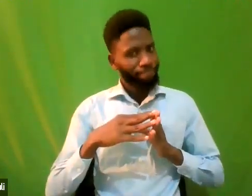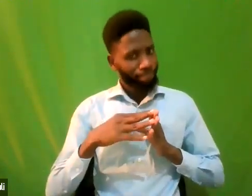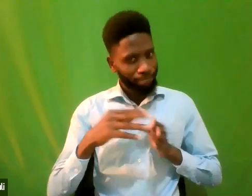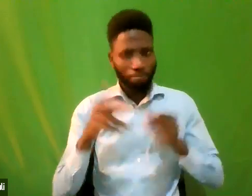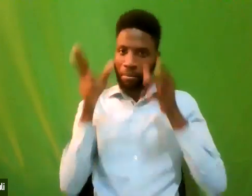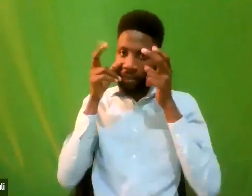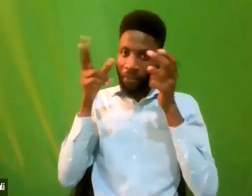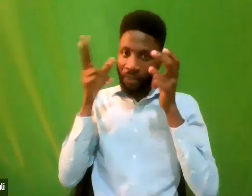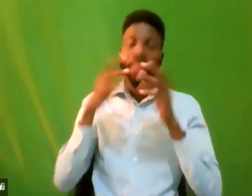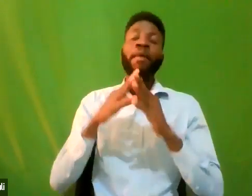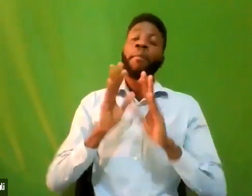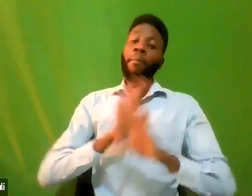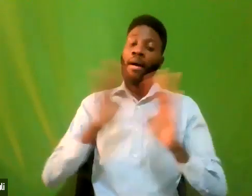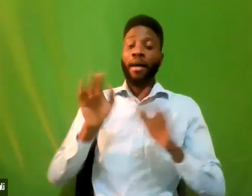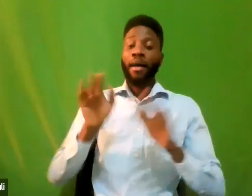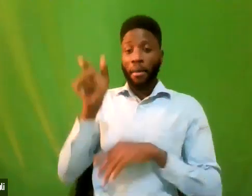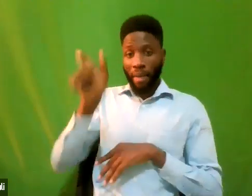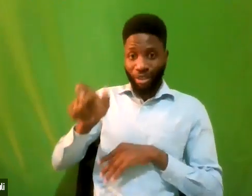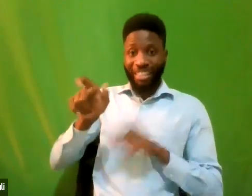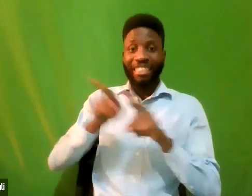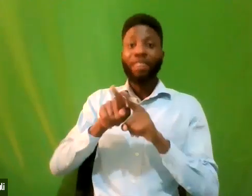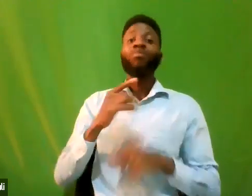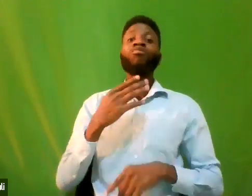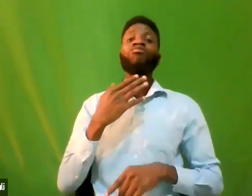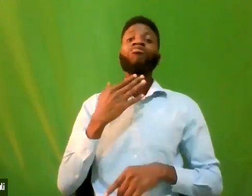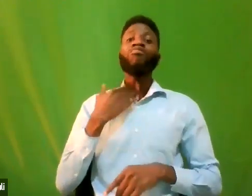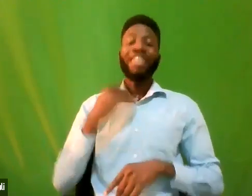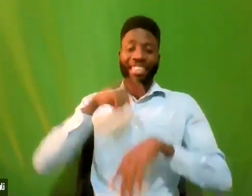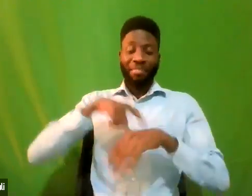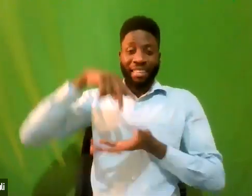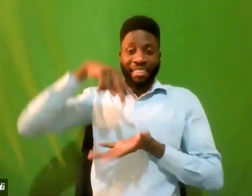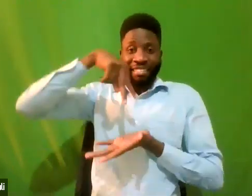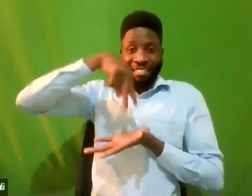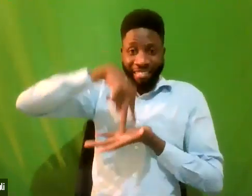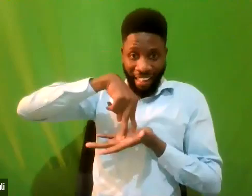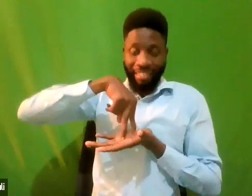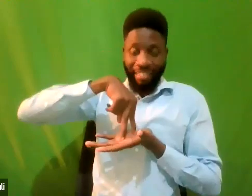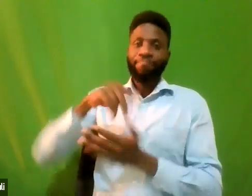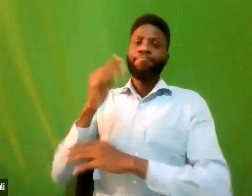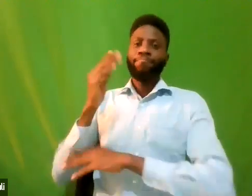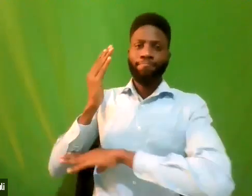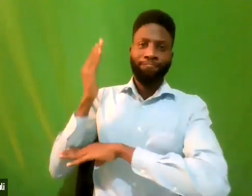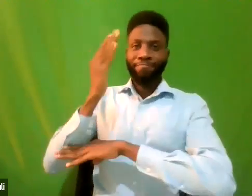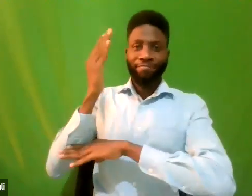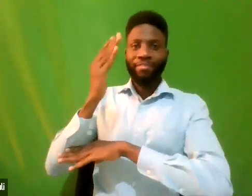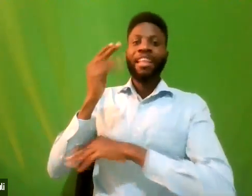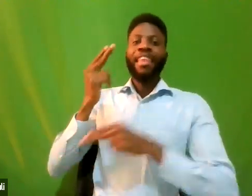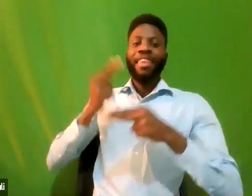So the person also wanted, when I get there, to mention the name.